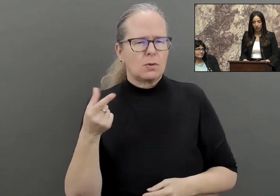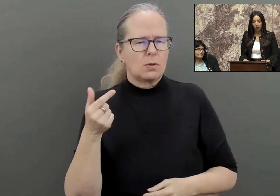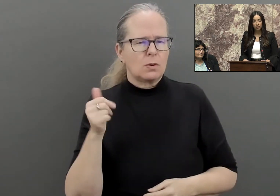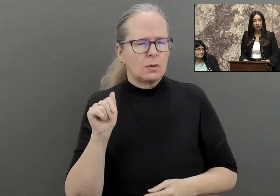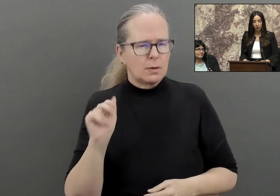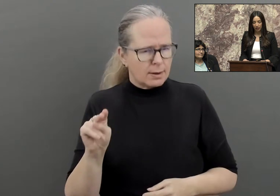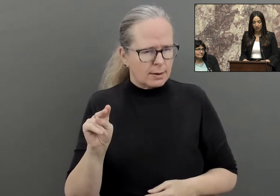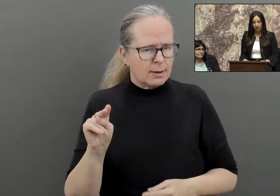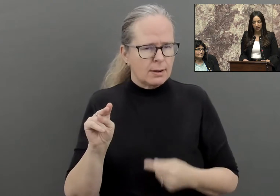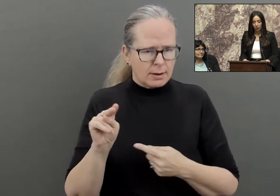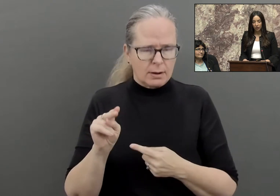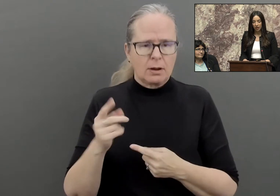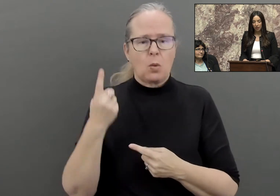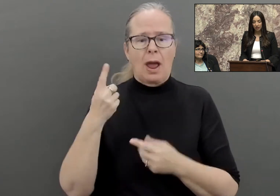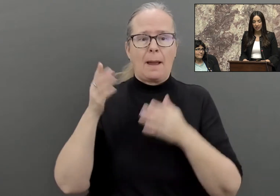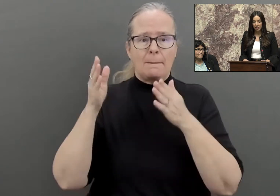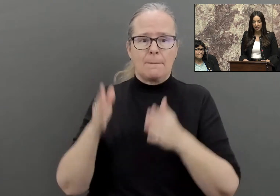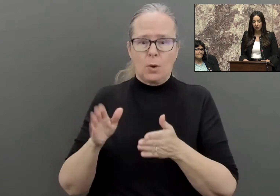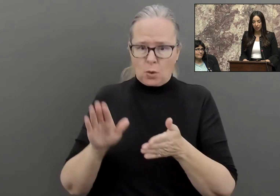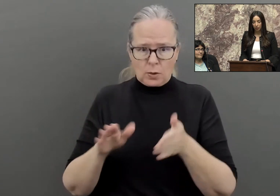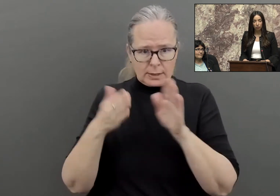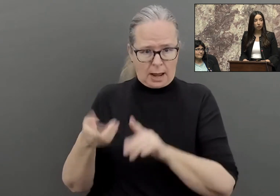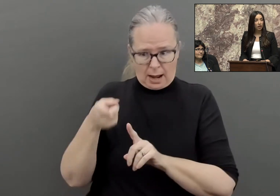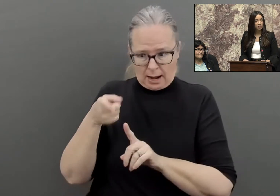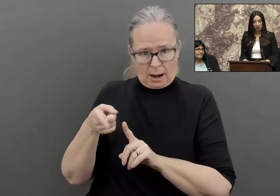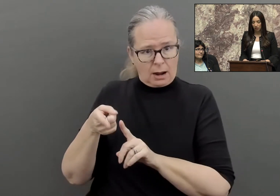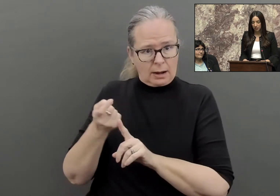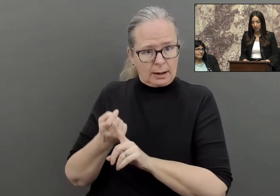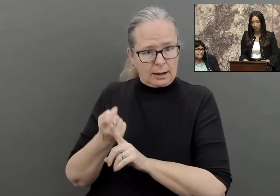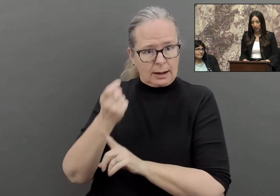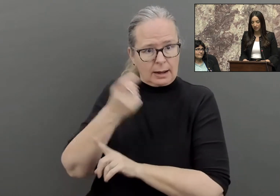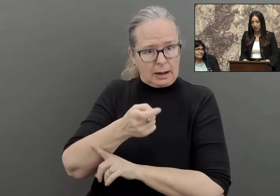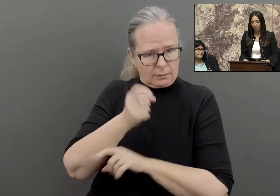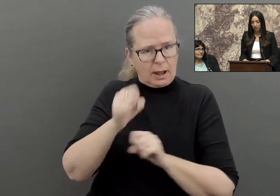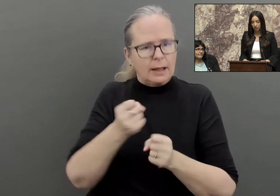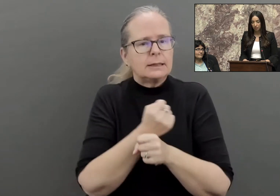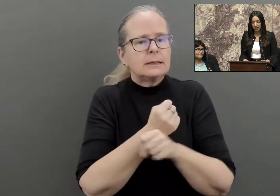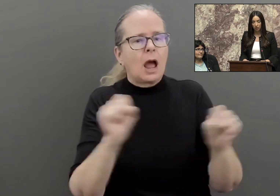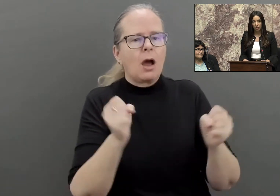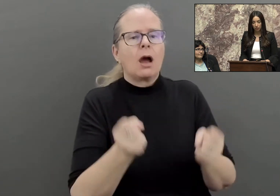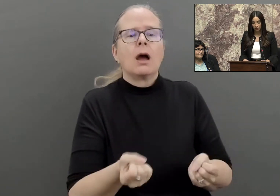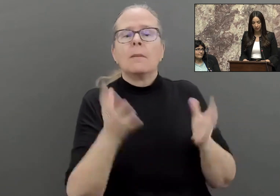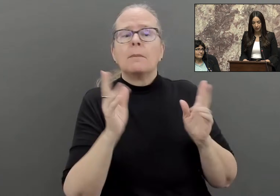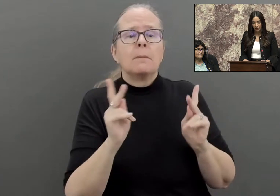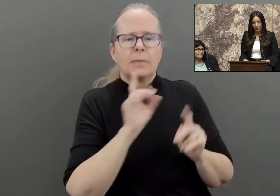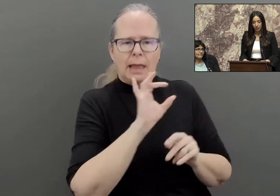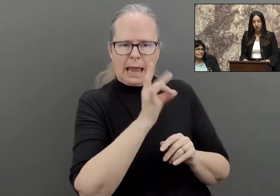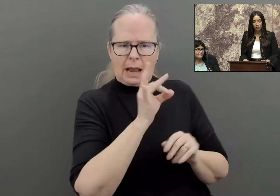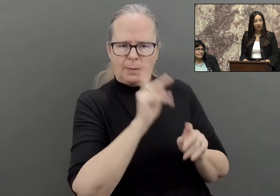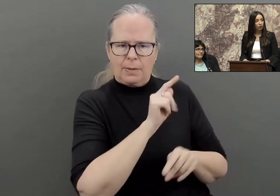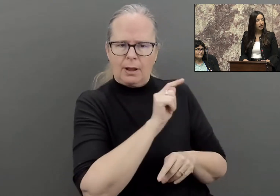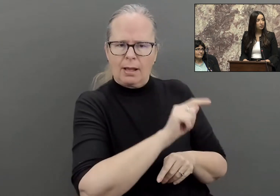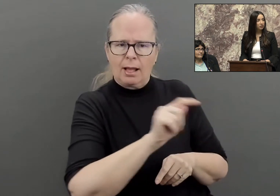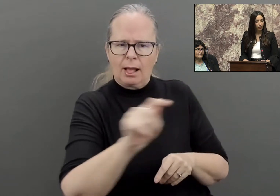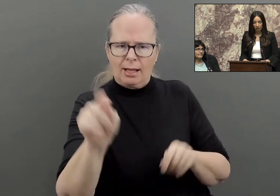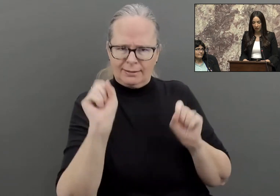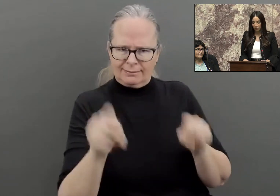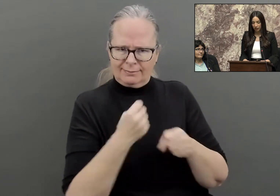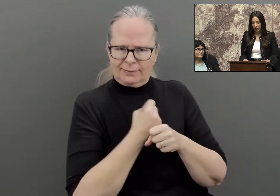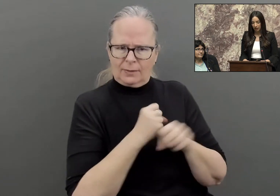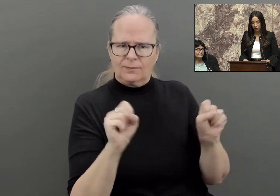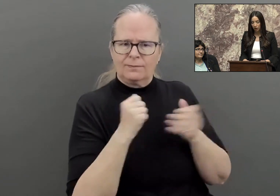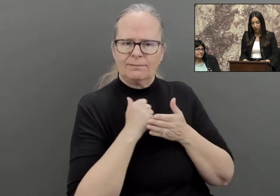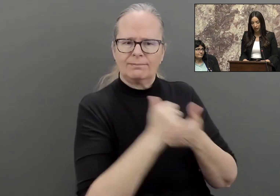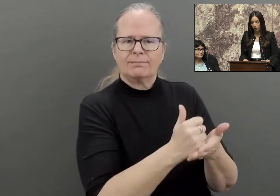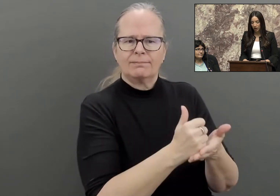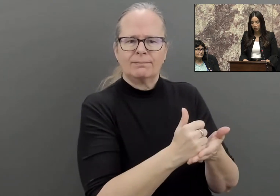2018, Logan Boulette was among the 16 people who tragically lost their lives in a bus crash. Just 5 weeks before that fateful